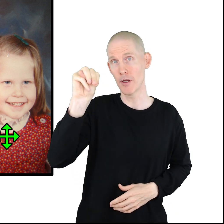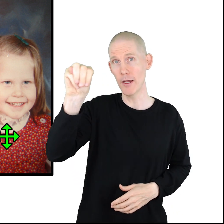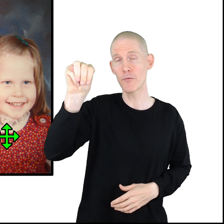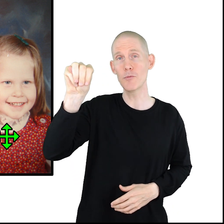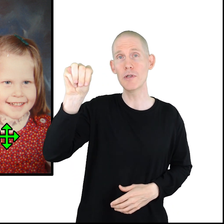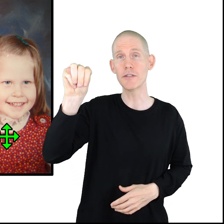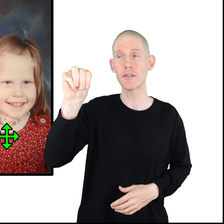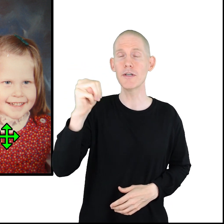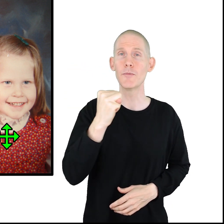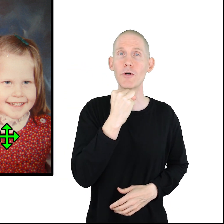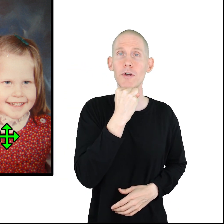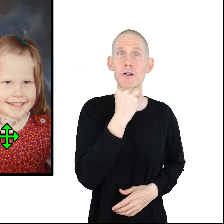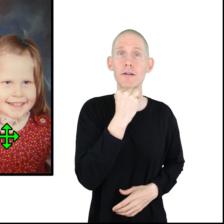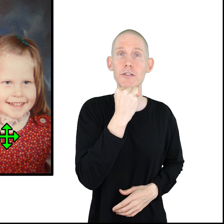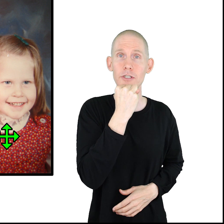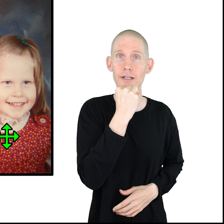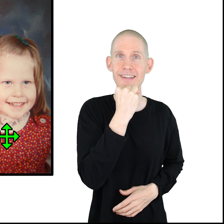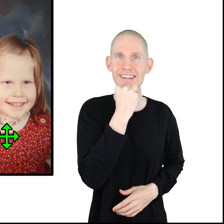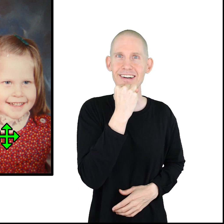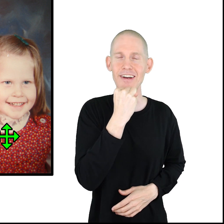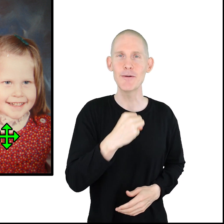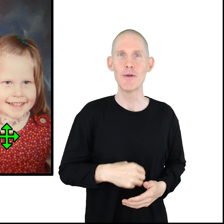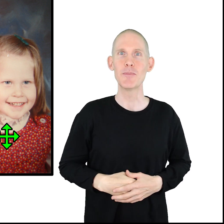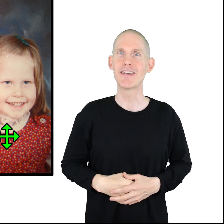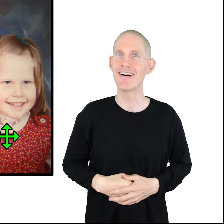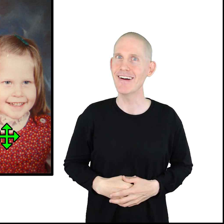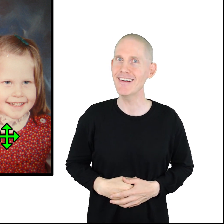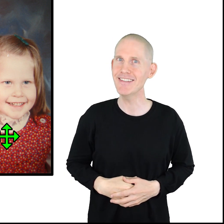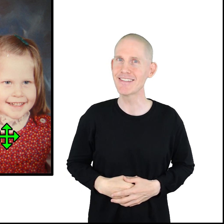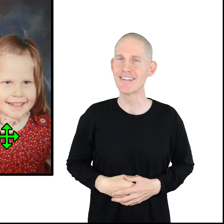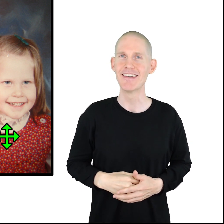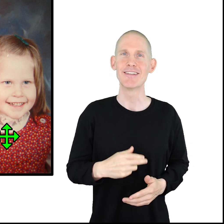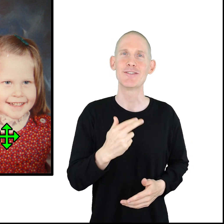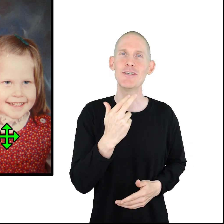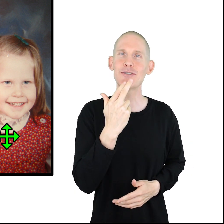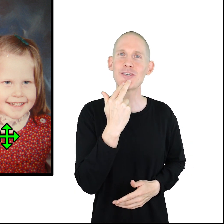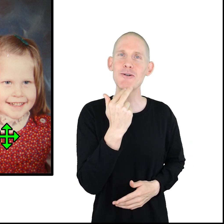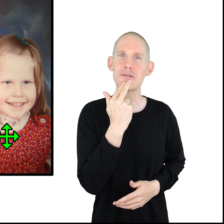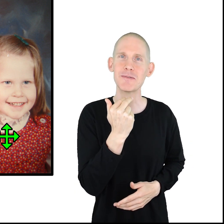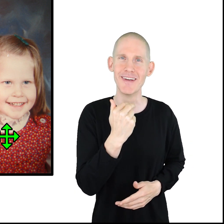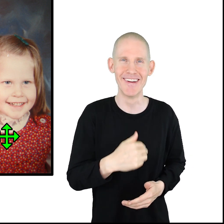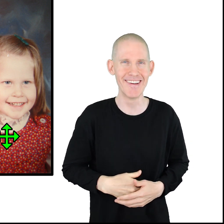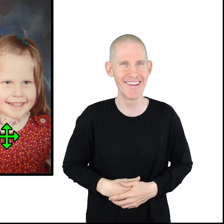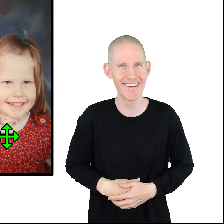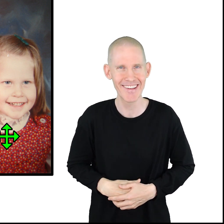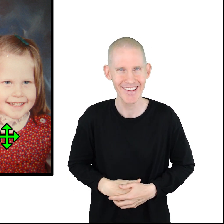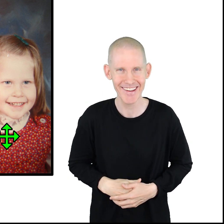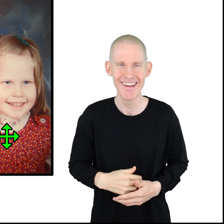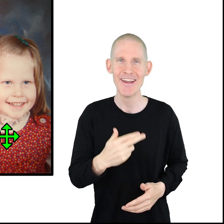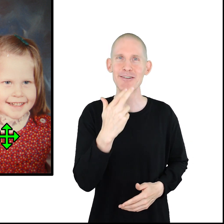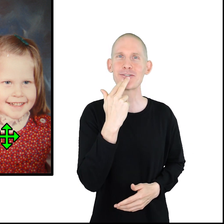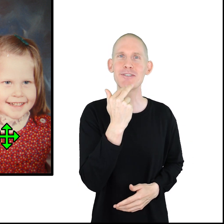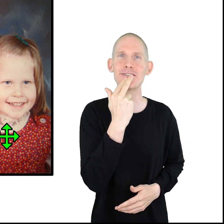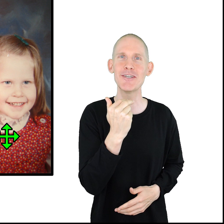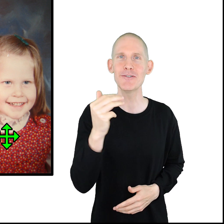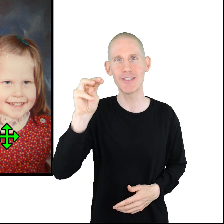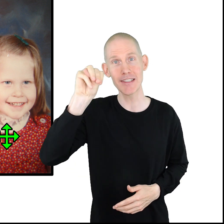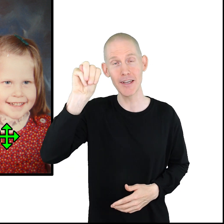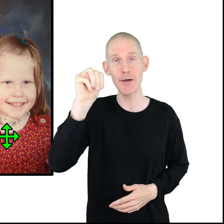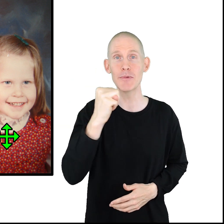M for Melissa, and we go here on the chin. Right. Because she's cute. So she's cute, and she gets M, and